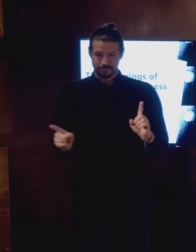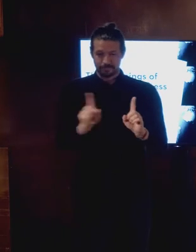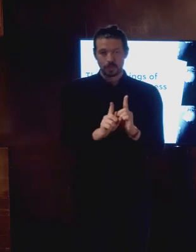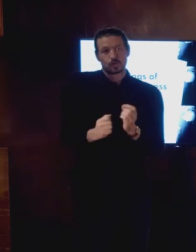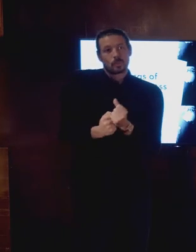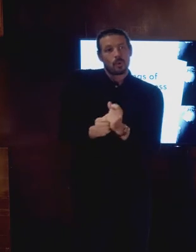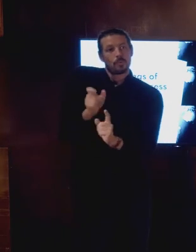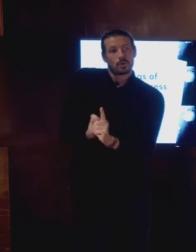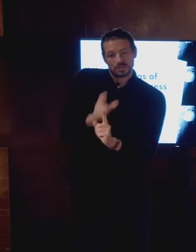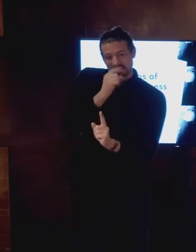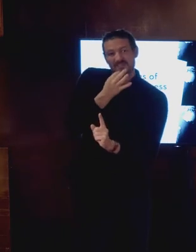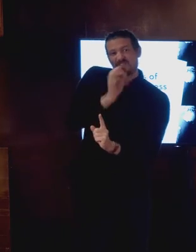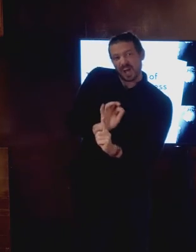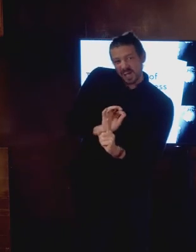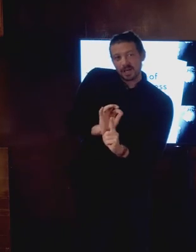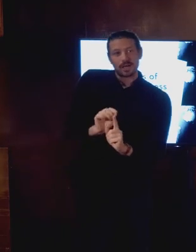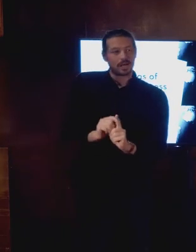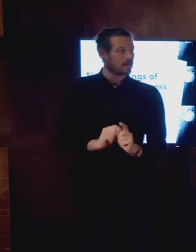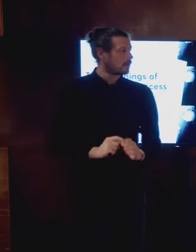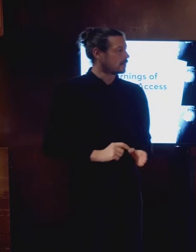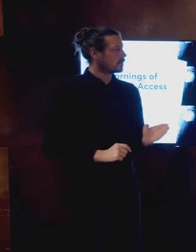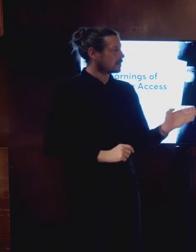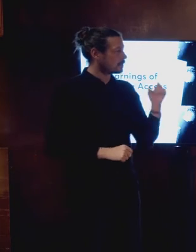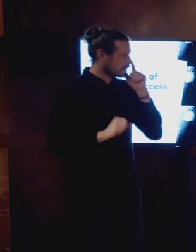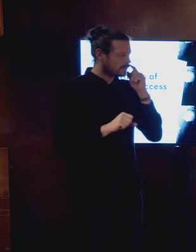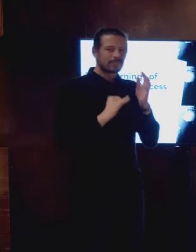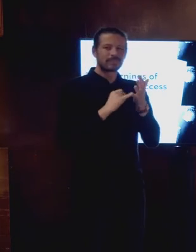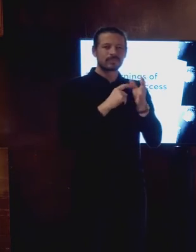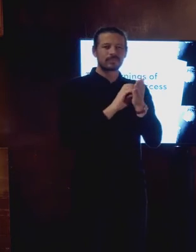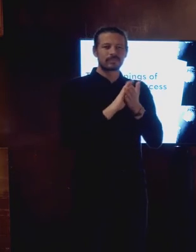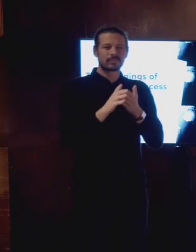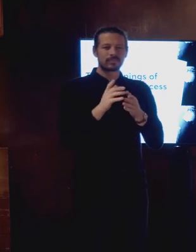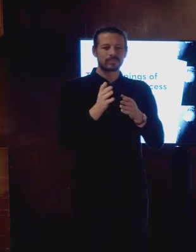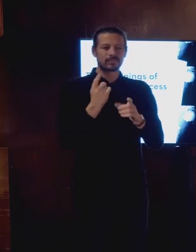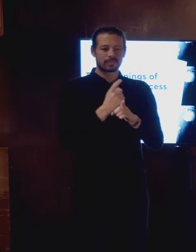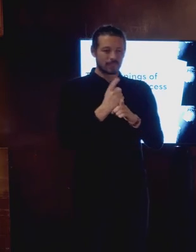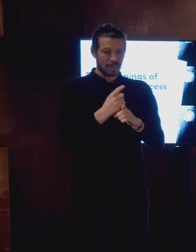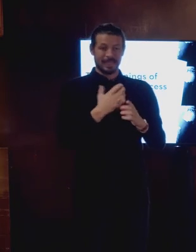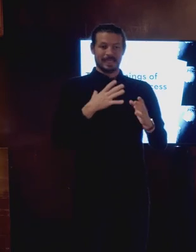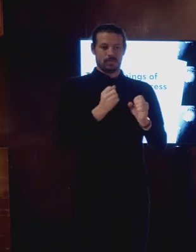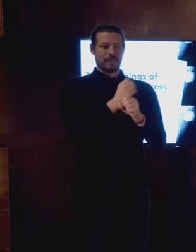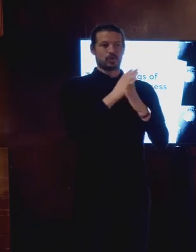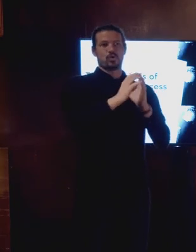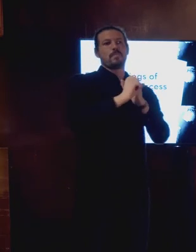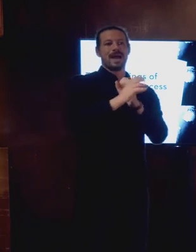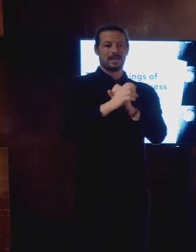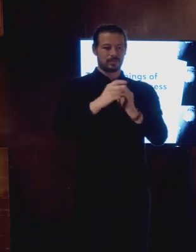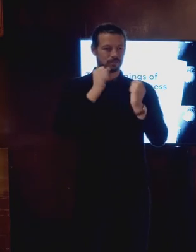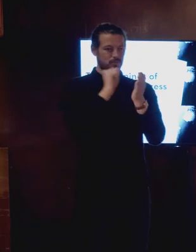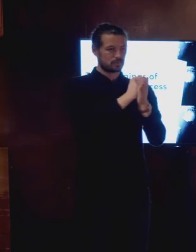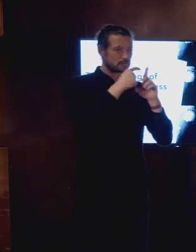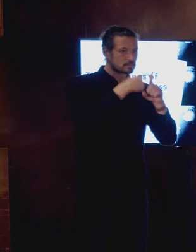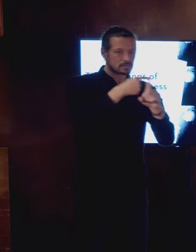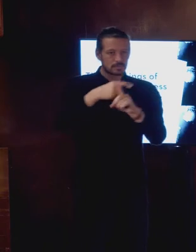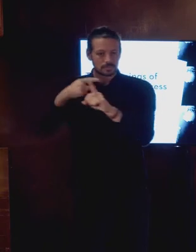support person for free. And like Sarah, I think Sarah mentioned it earlier, but marketing to the right areas and making sure that you